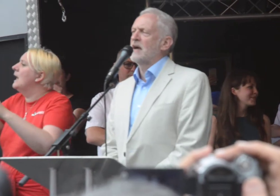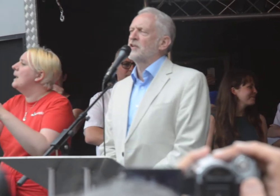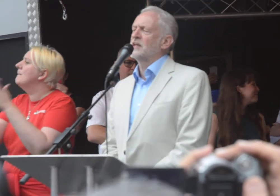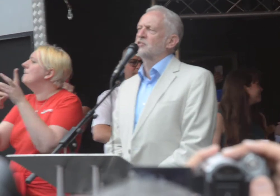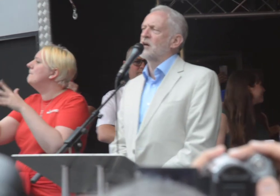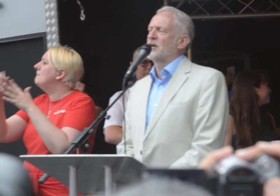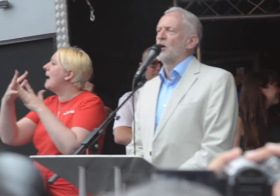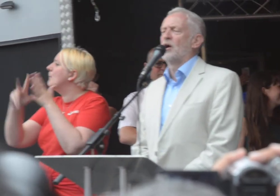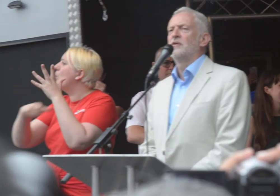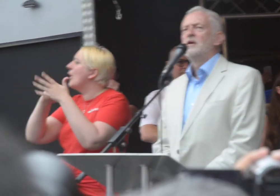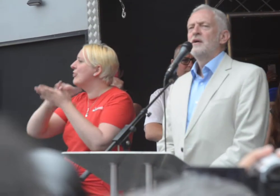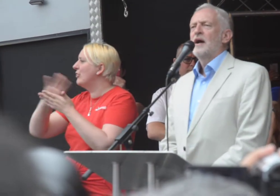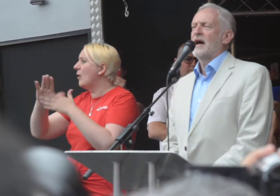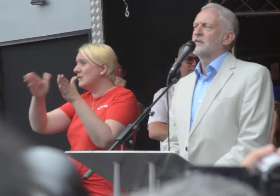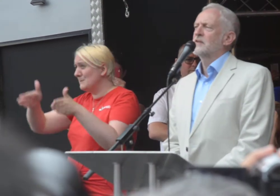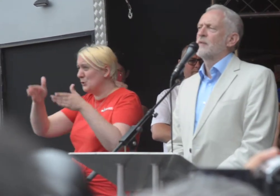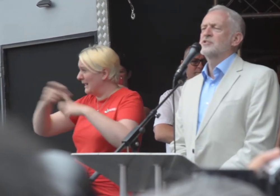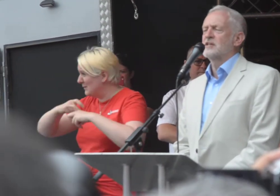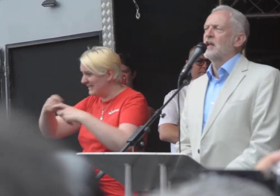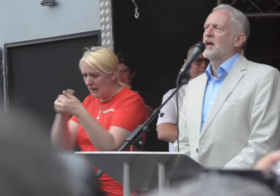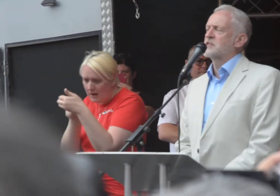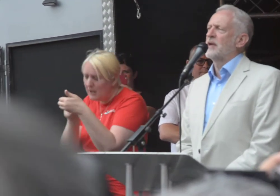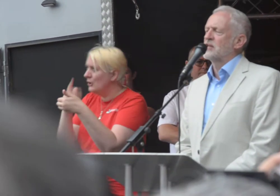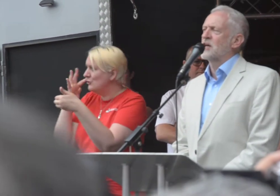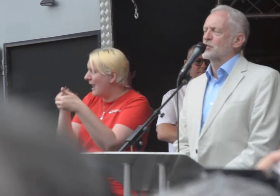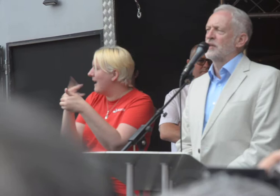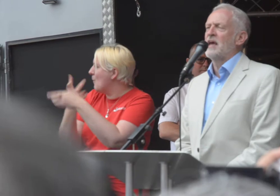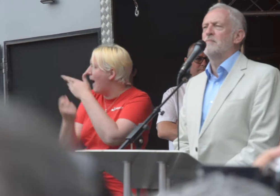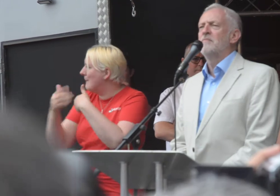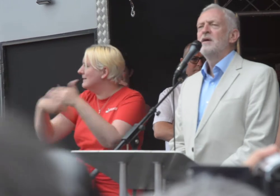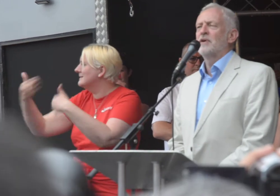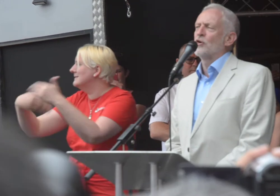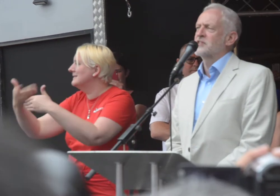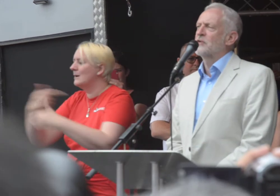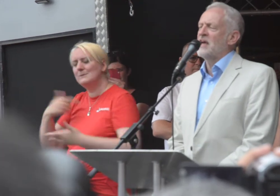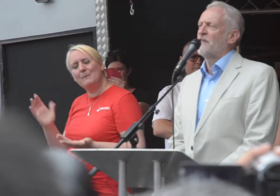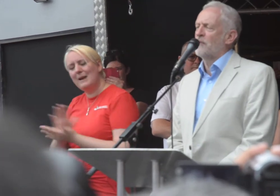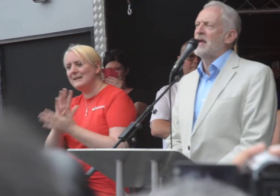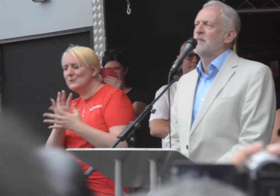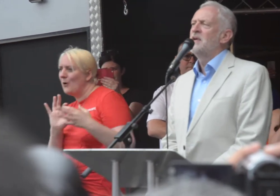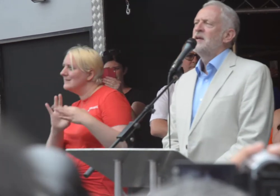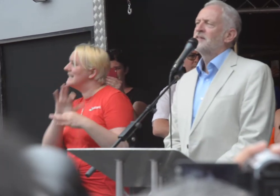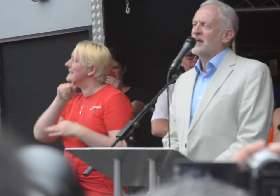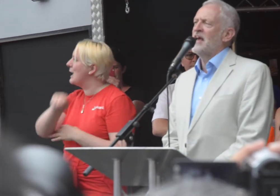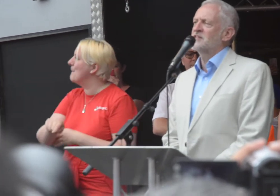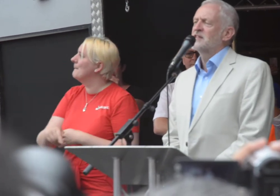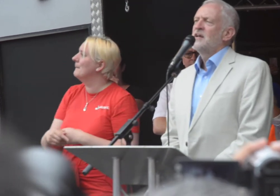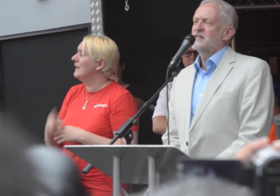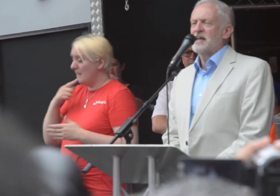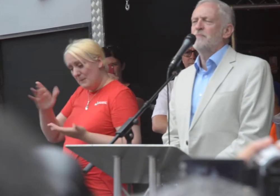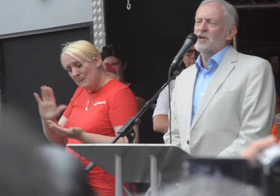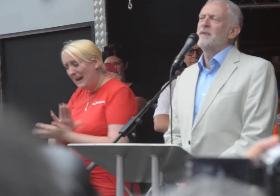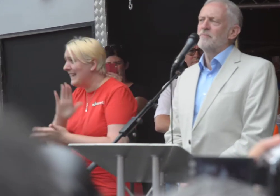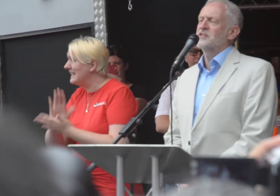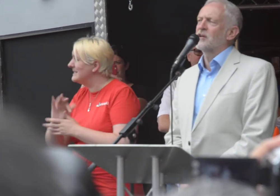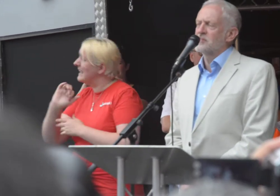up with everything that's going on, and it was a delight to be in touch with him, but also to hear from him that his